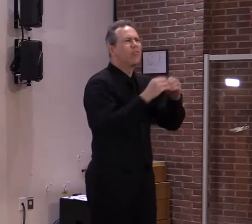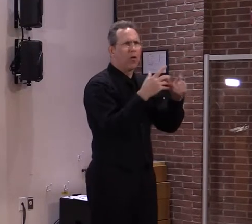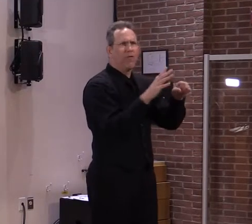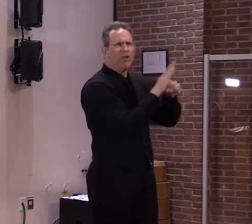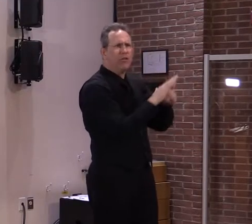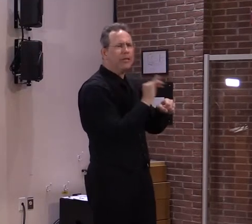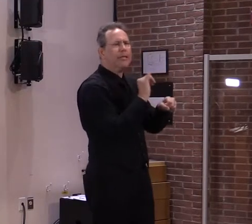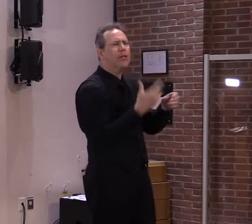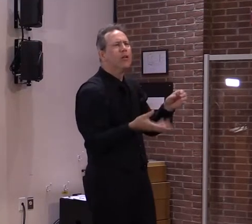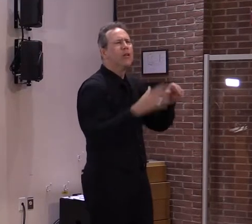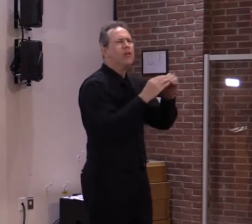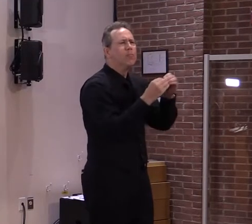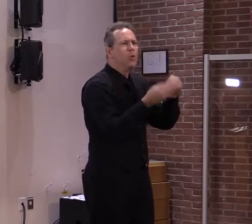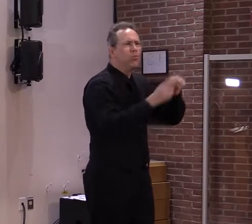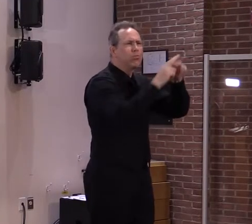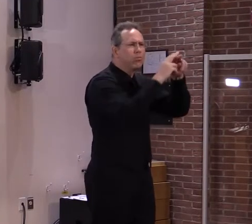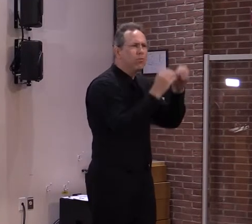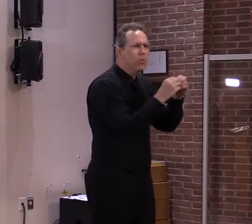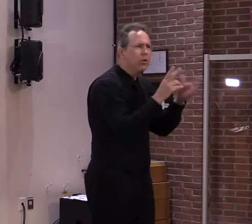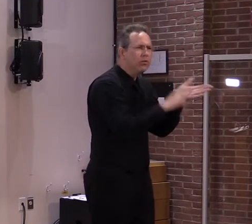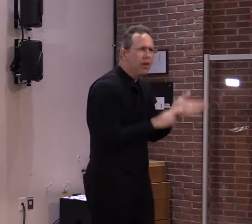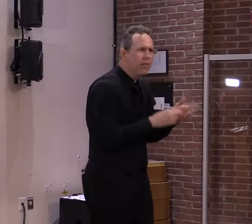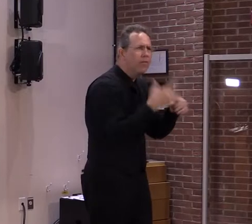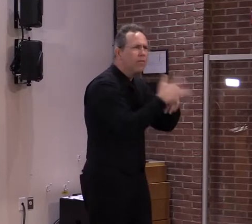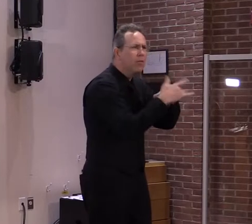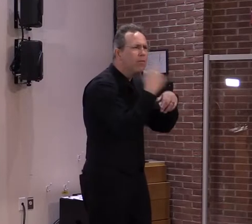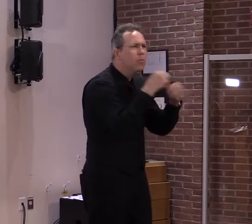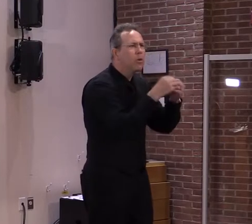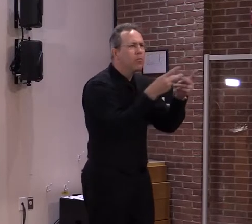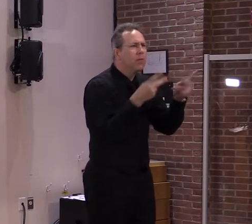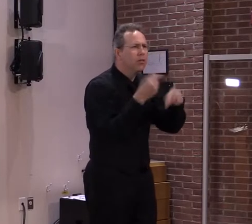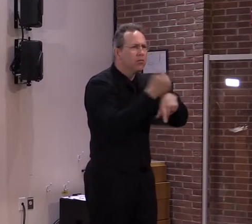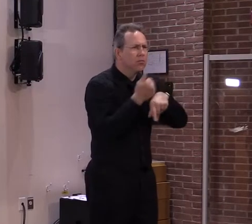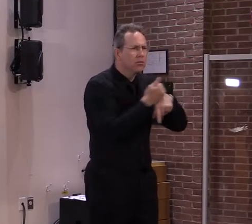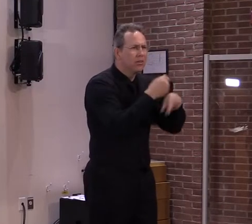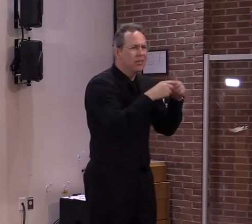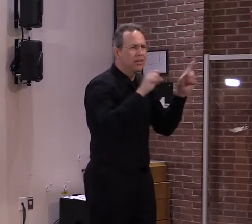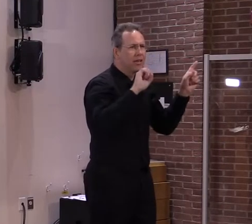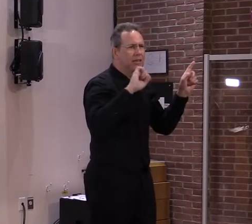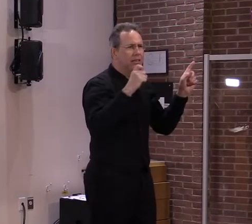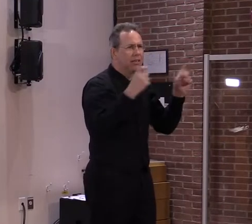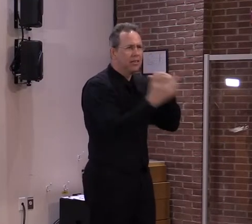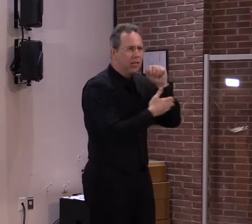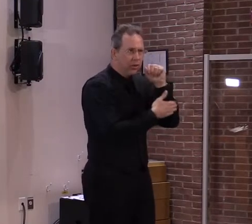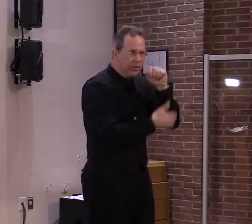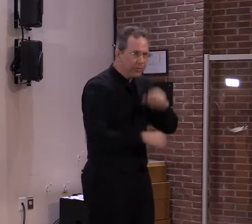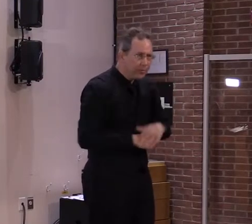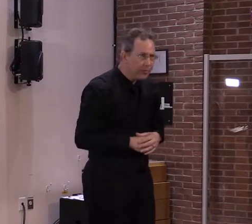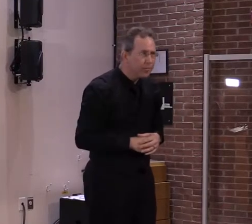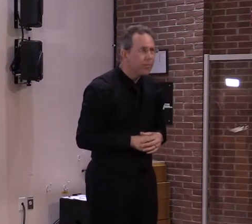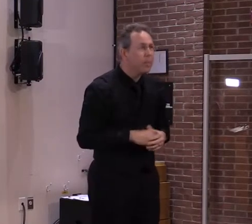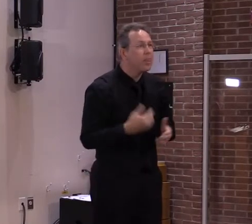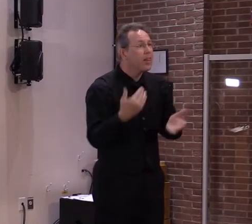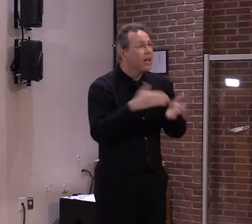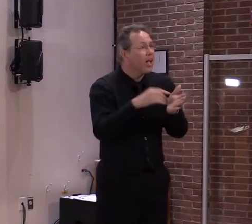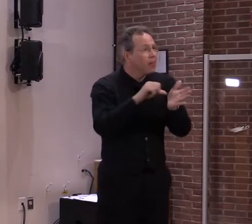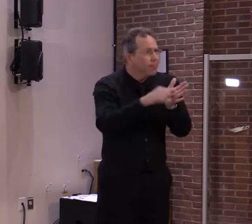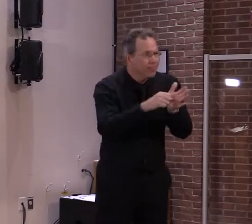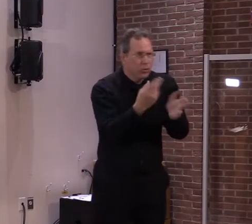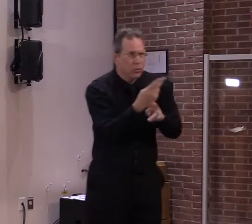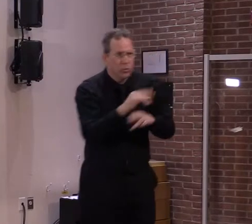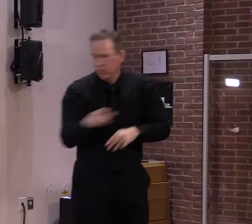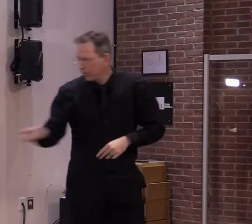nine locations. You can make an appointment online, as I have mentioned before, or by calling the number